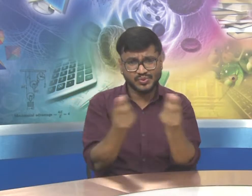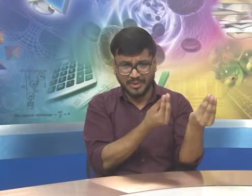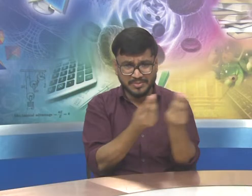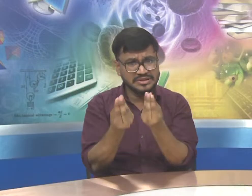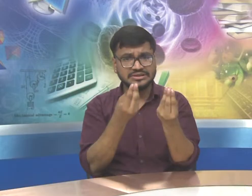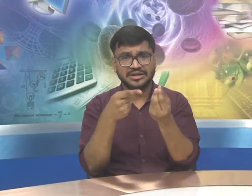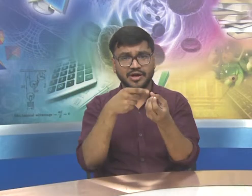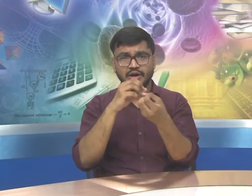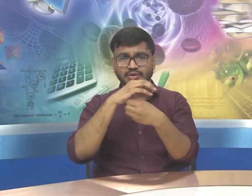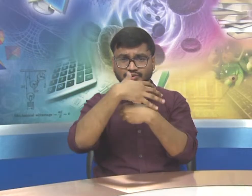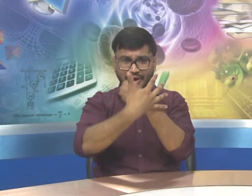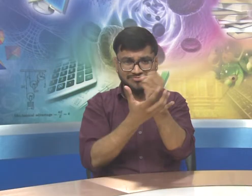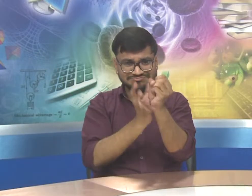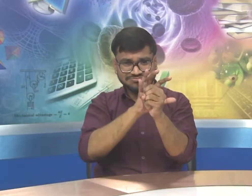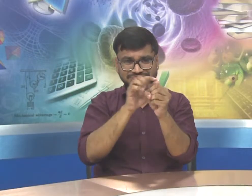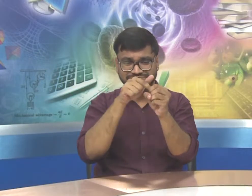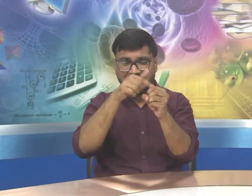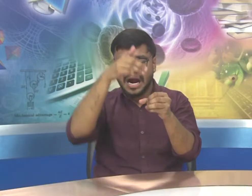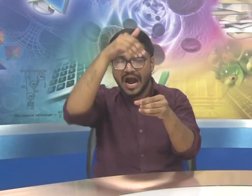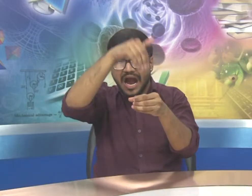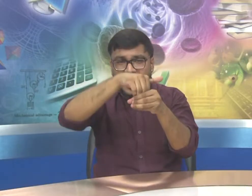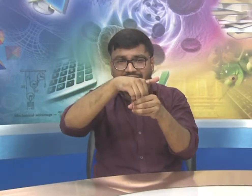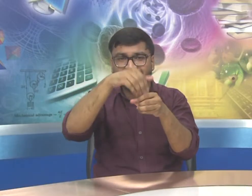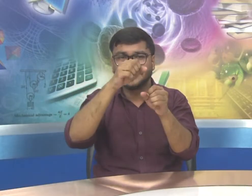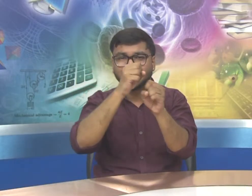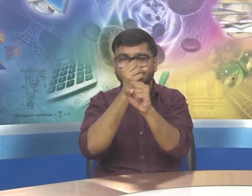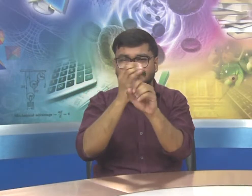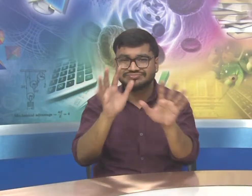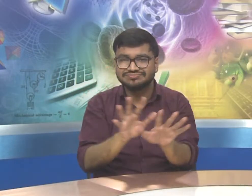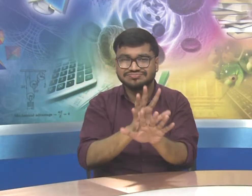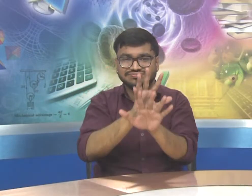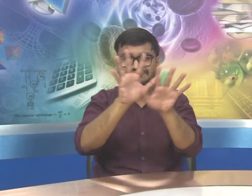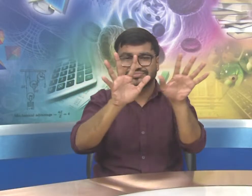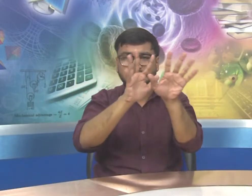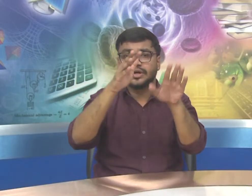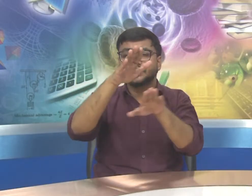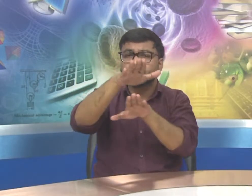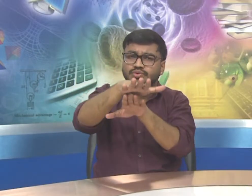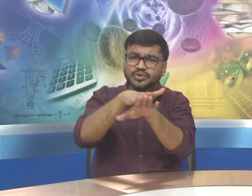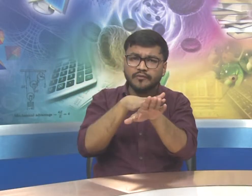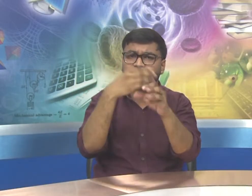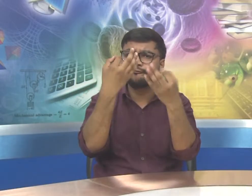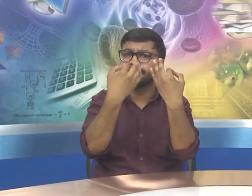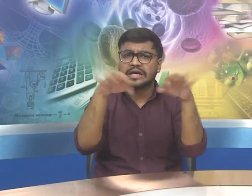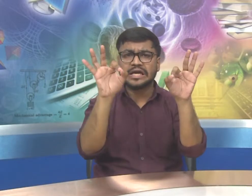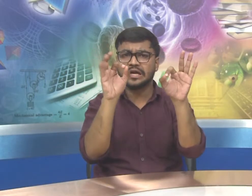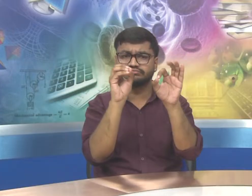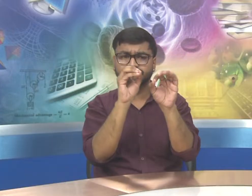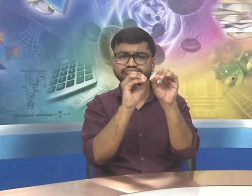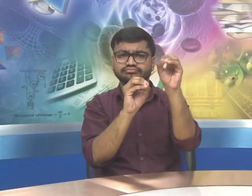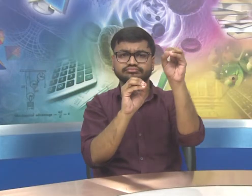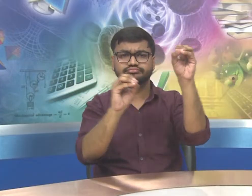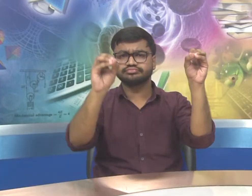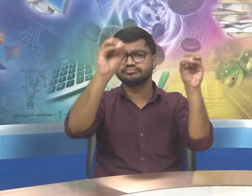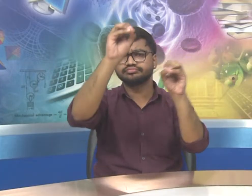An atom can sometimes exist freely on its own, such as